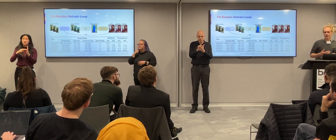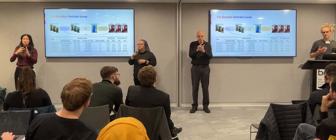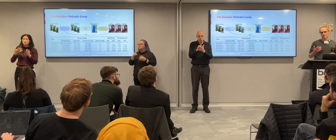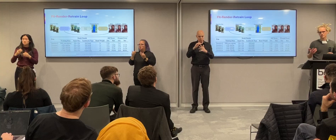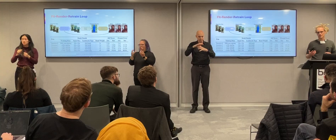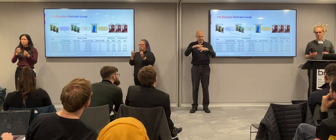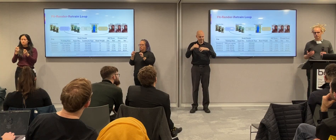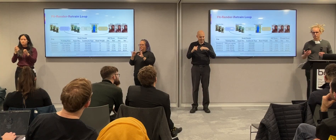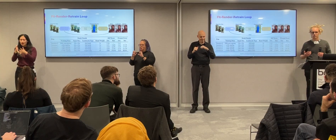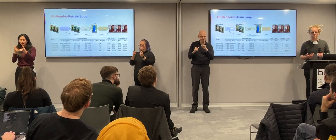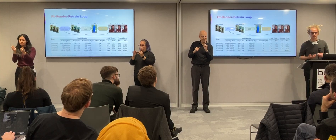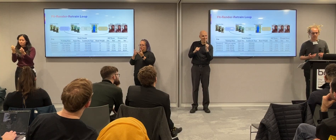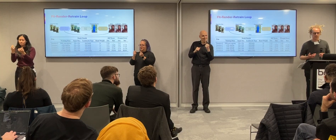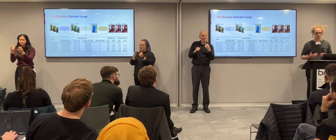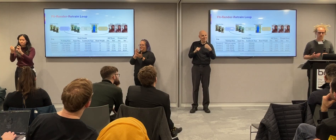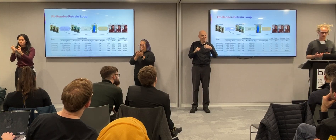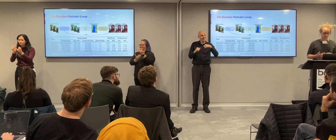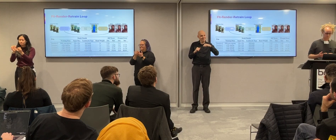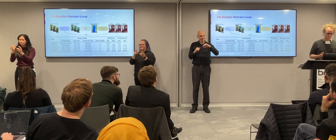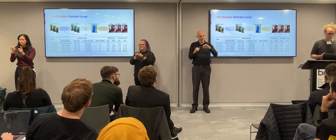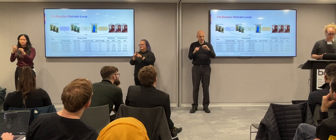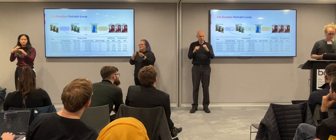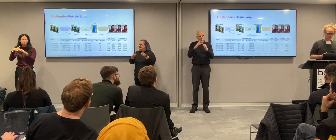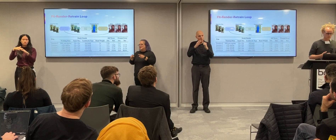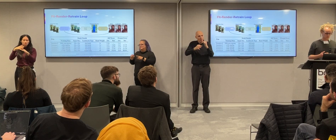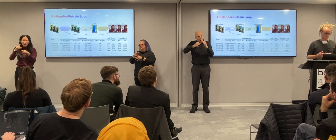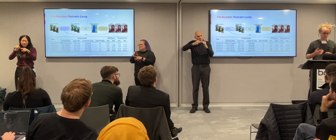articulated hands as they occur in sign language